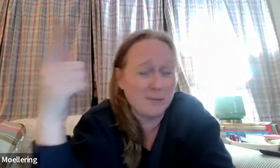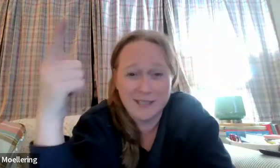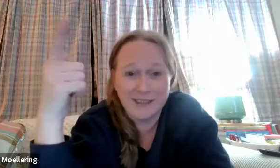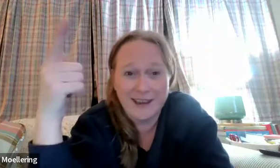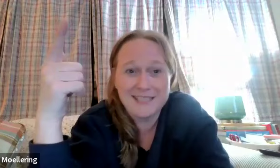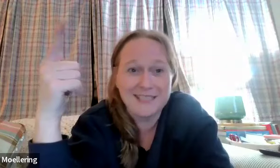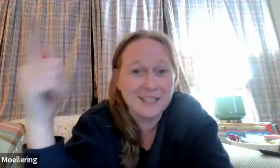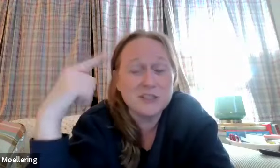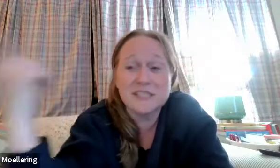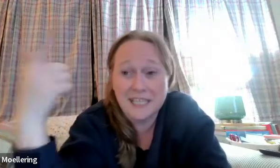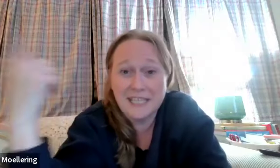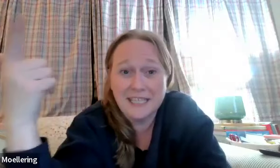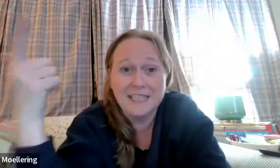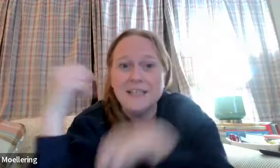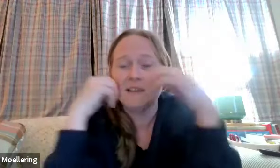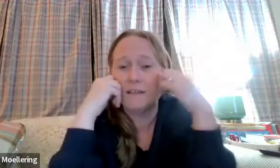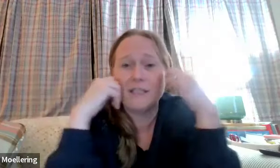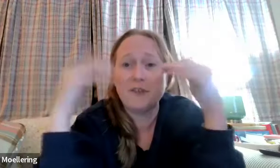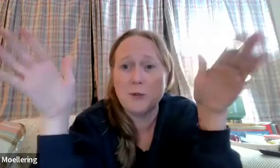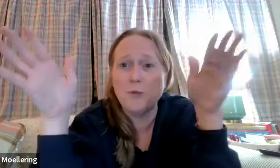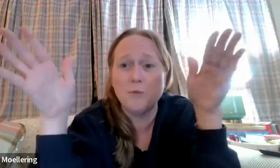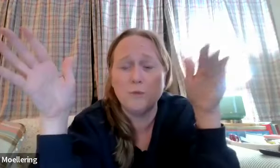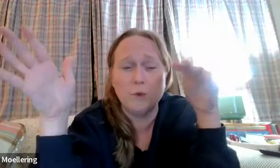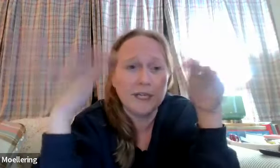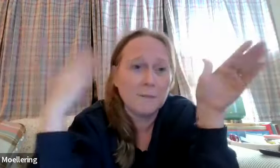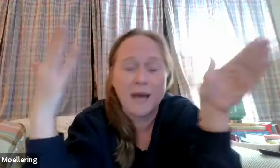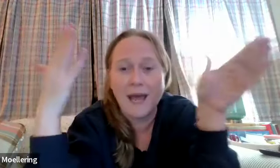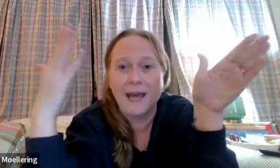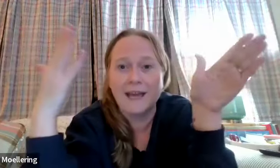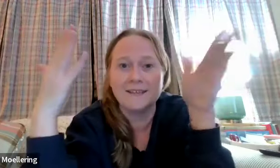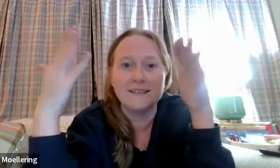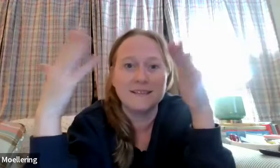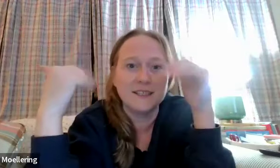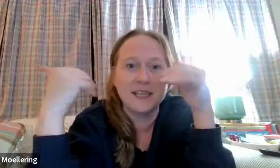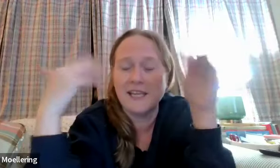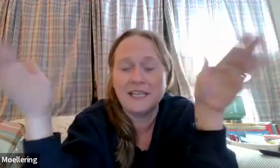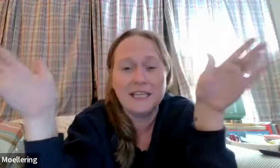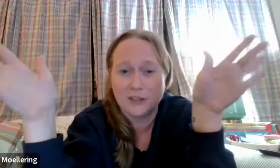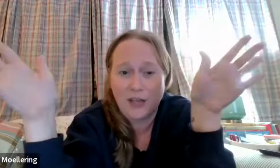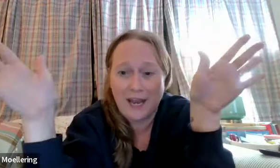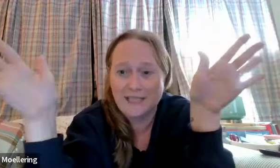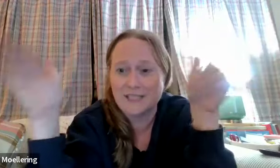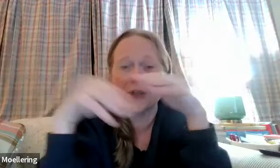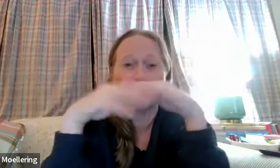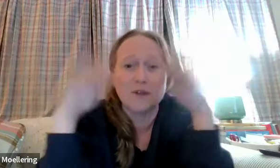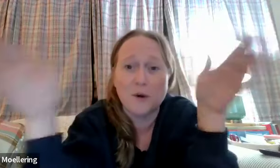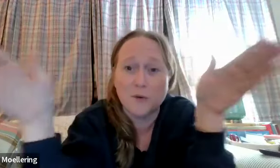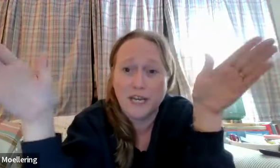him to the class because he'll just sit in. Like if you want to come back at any other class, whether for the whole